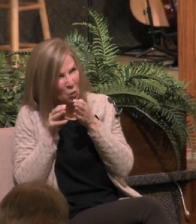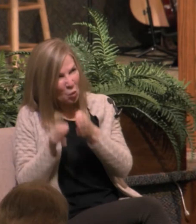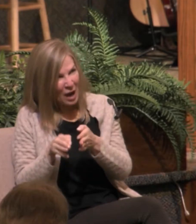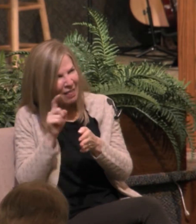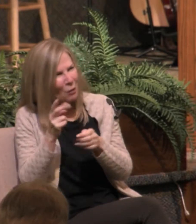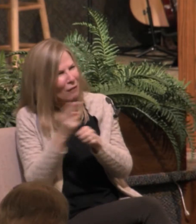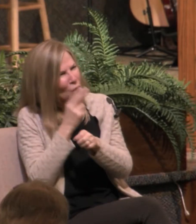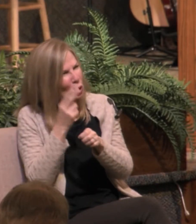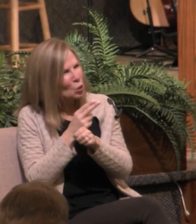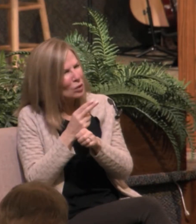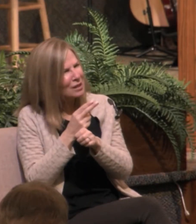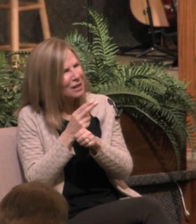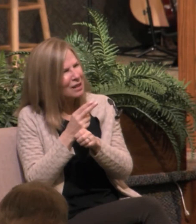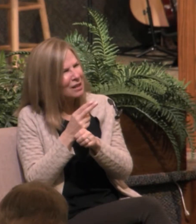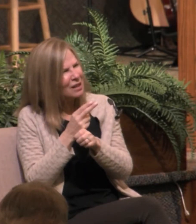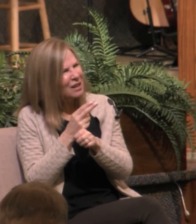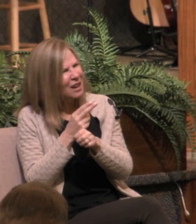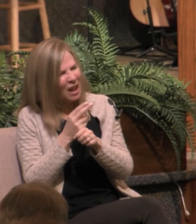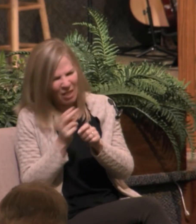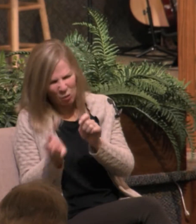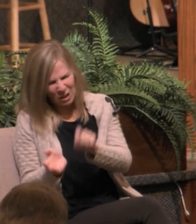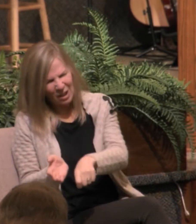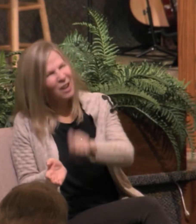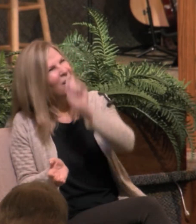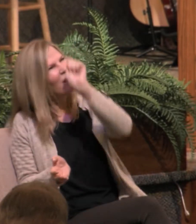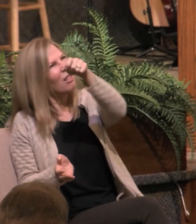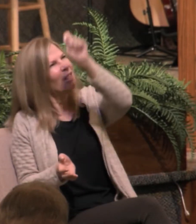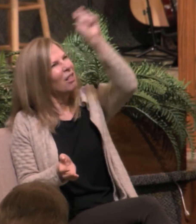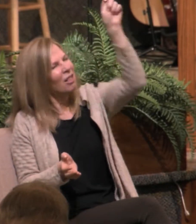to use it, and we've got to put paint on our house.